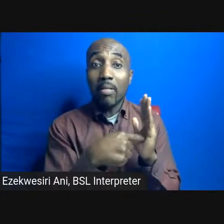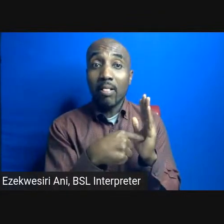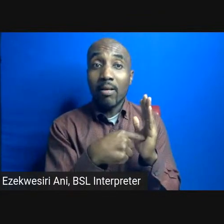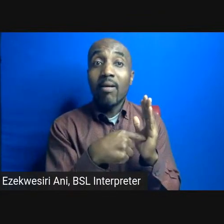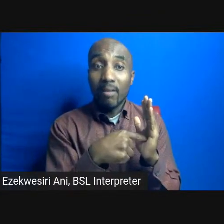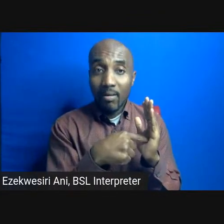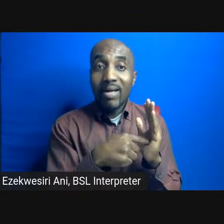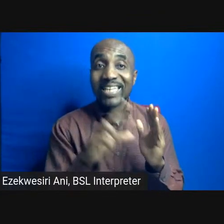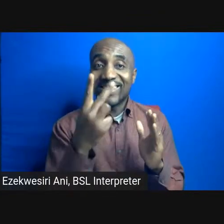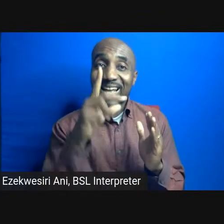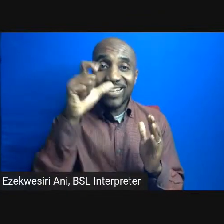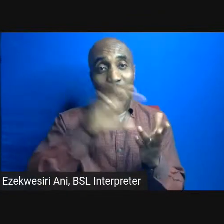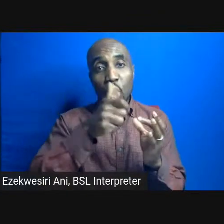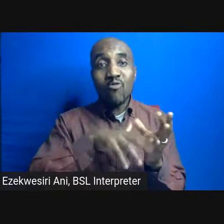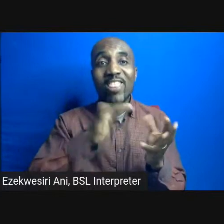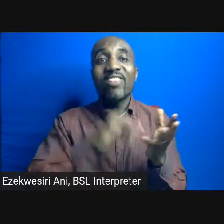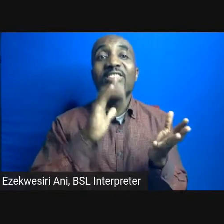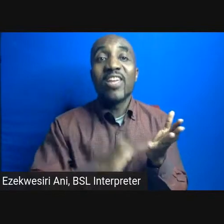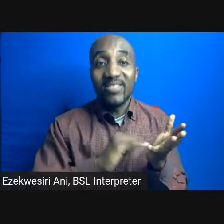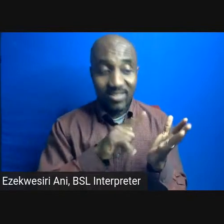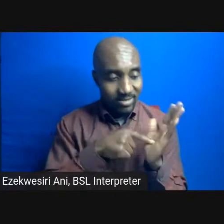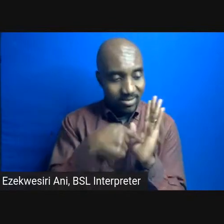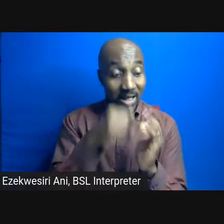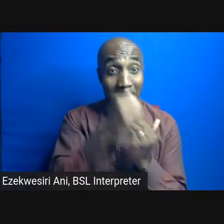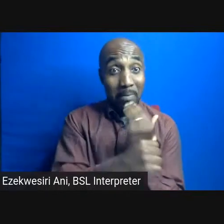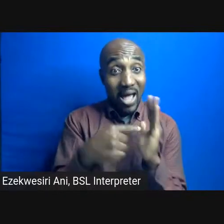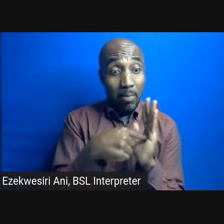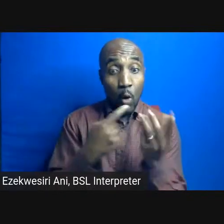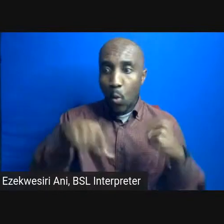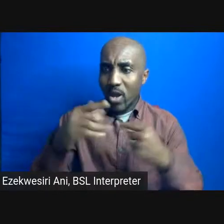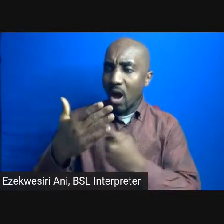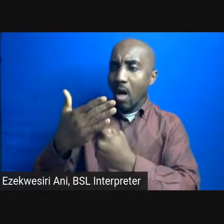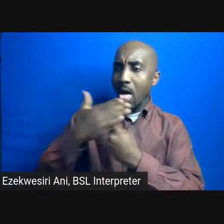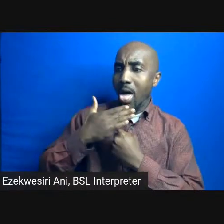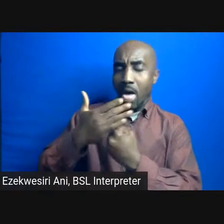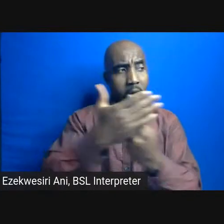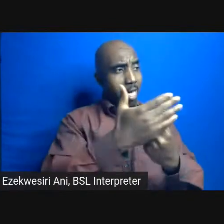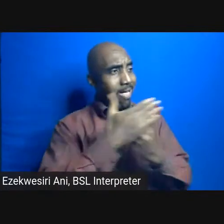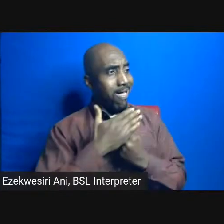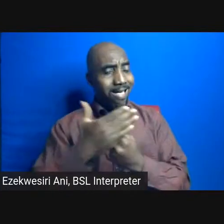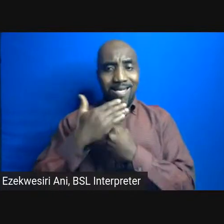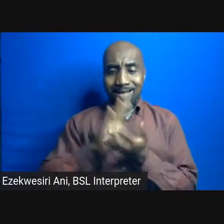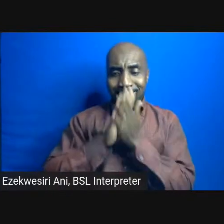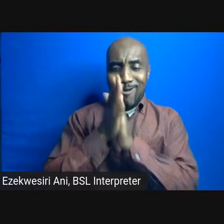the Corinthians, we are hard pressed on every side, but